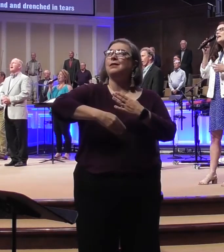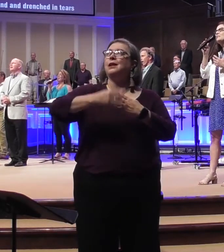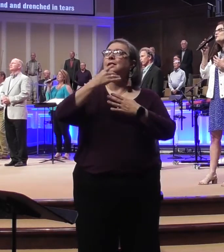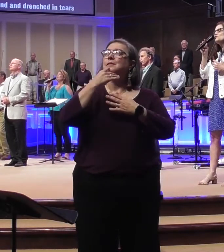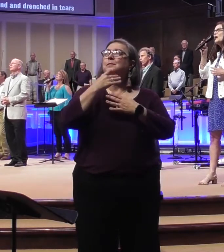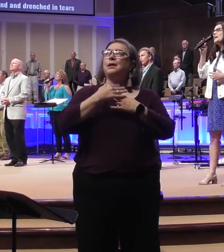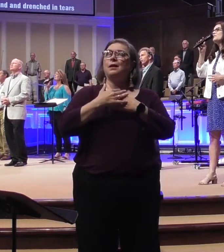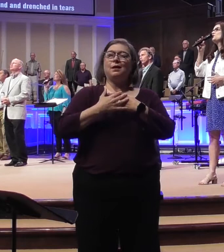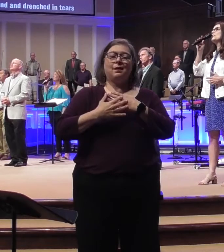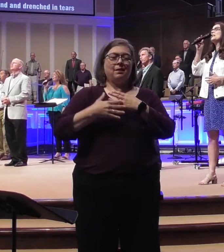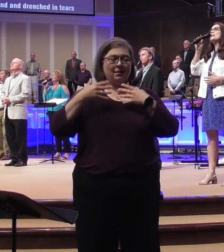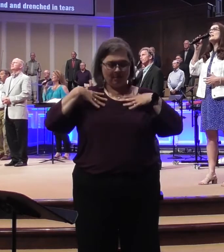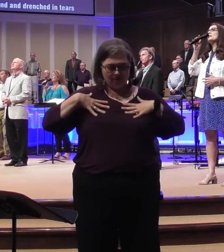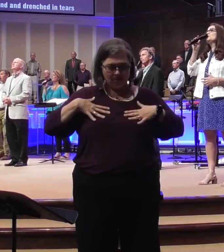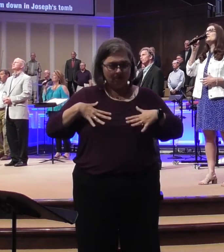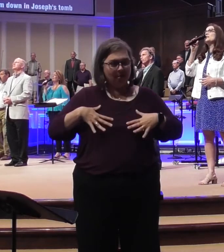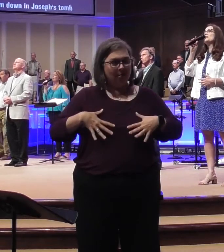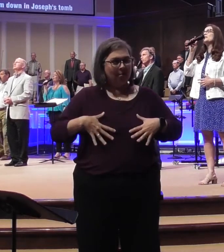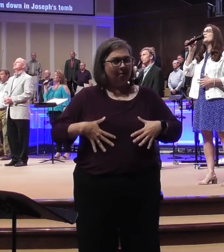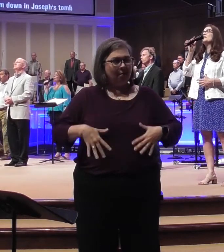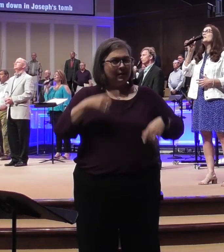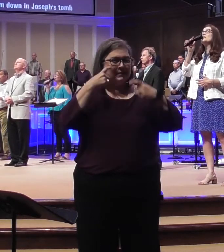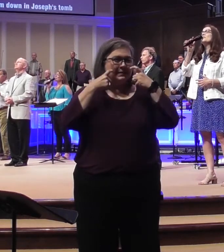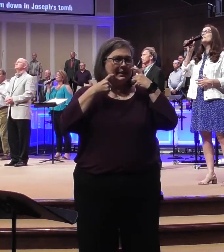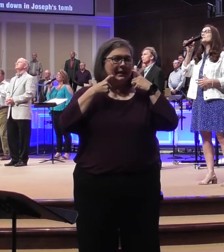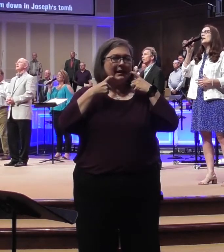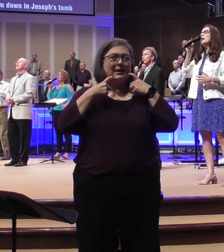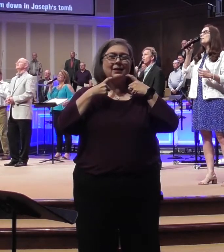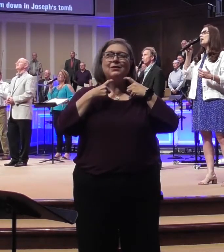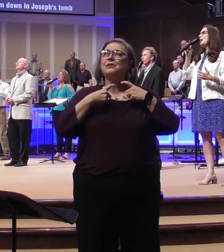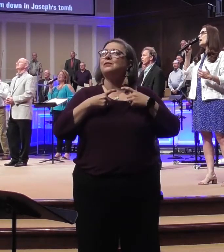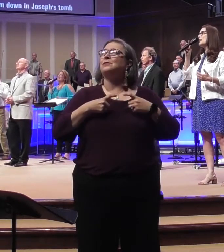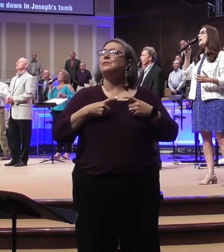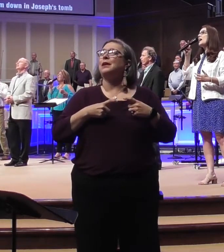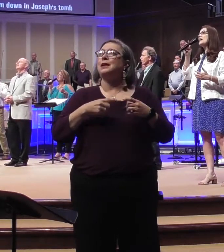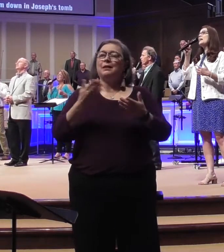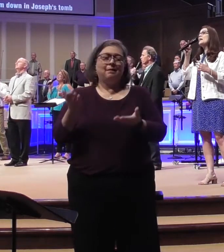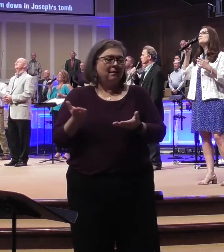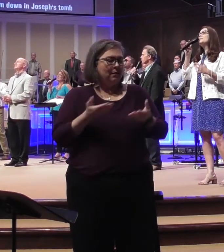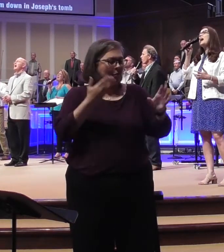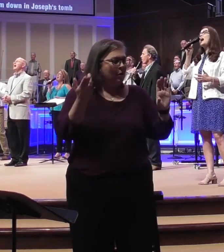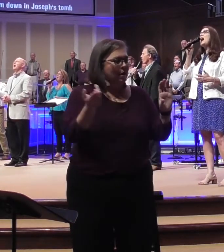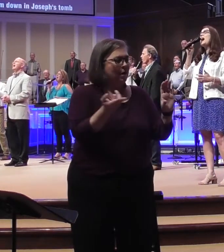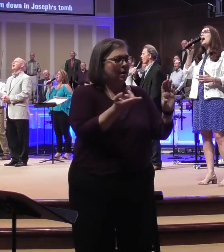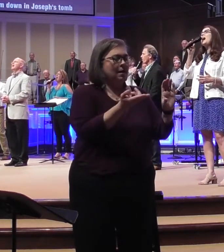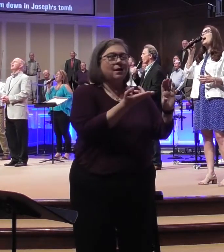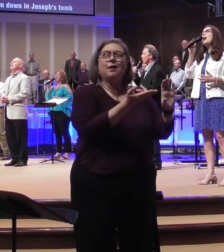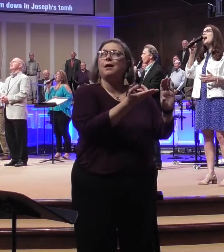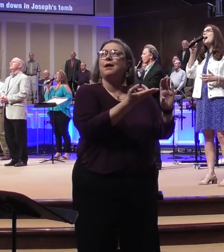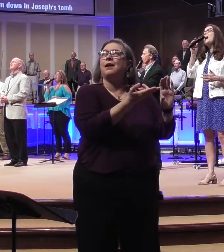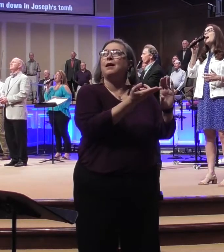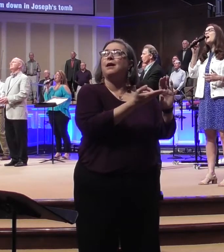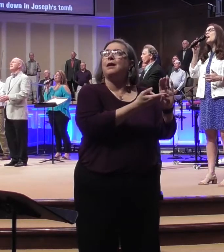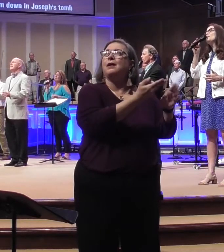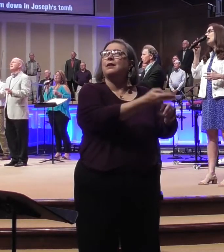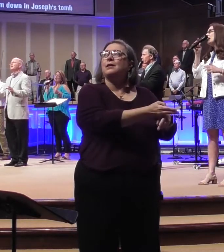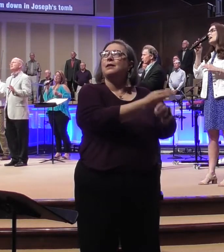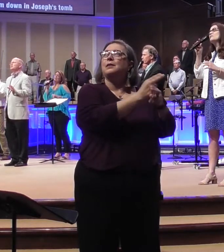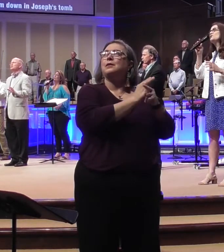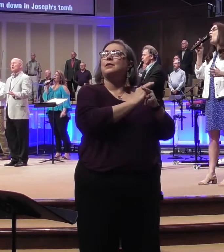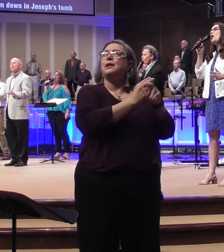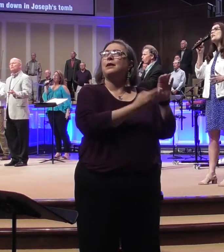come and drenched in tears. They laid him down.